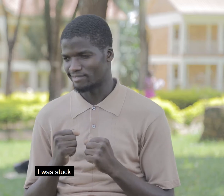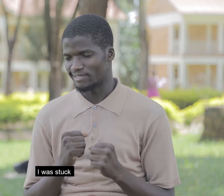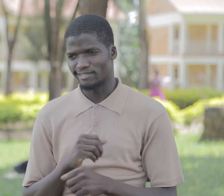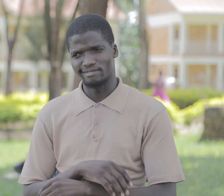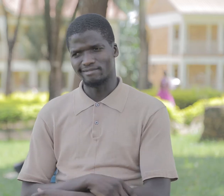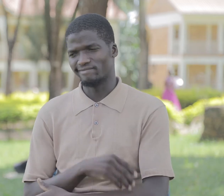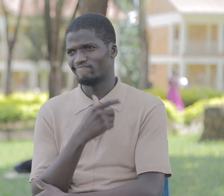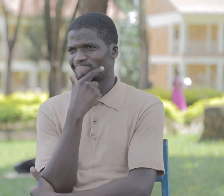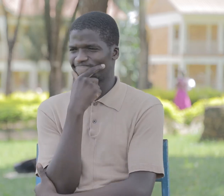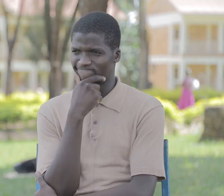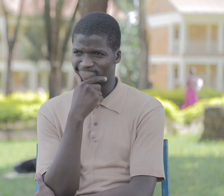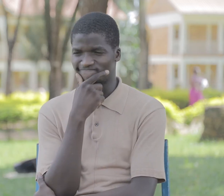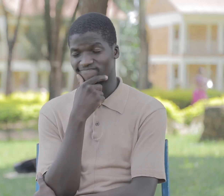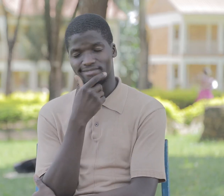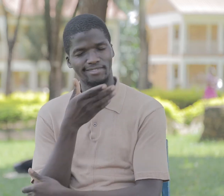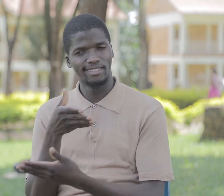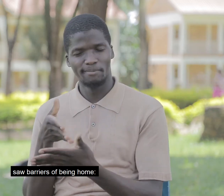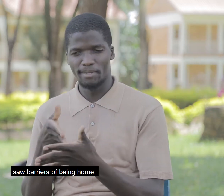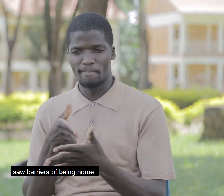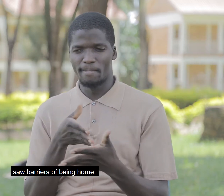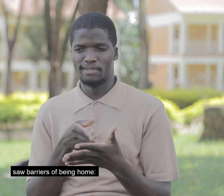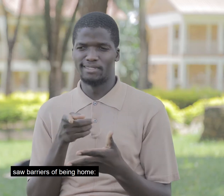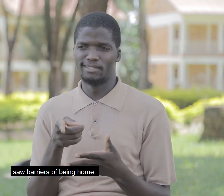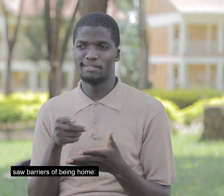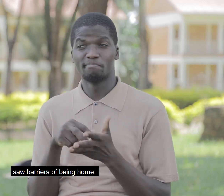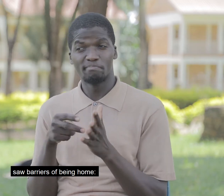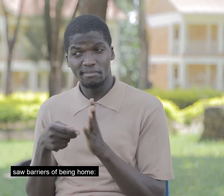stuck. Saw barriers of being home.